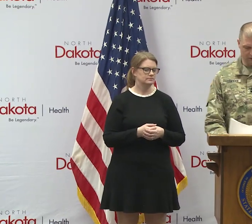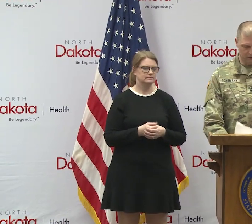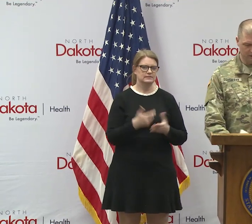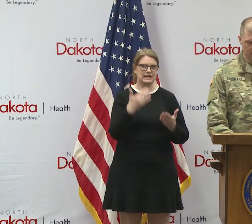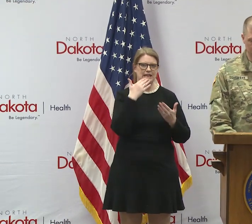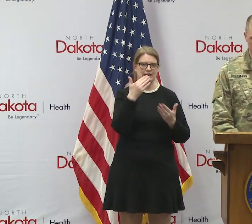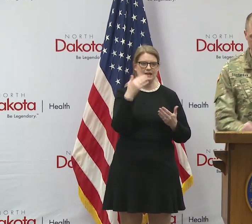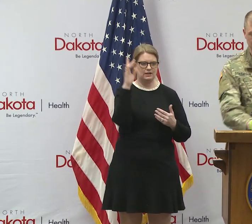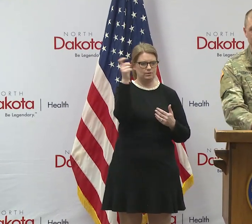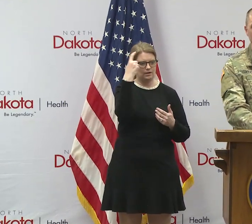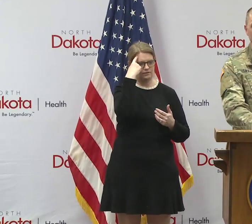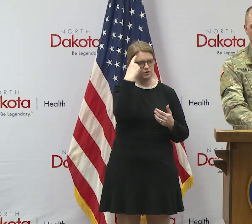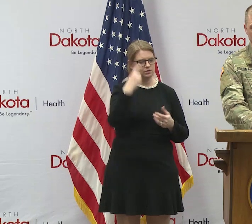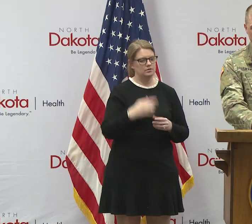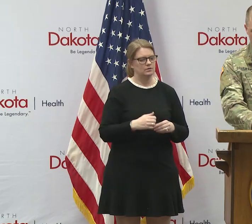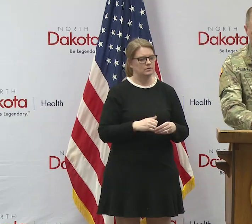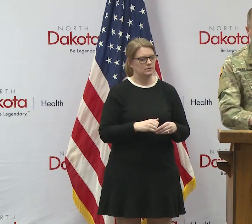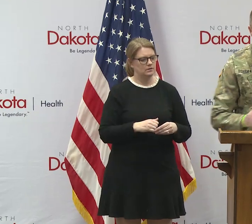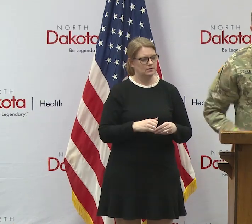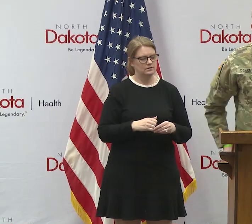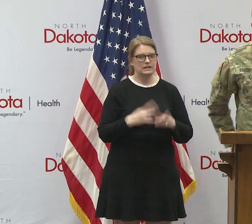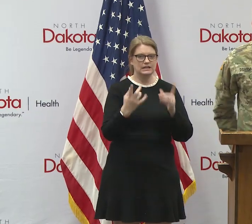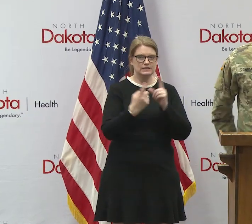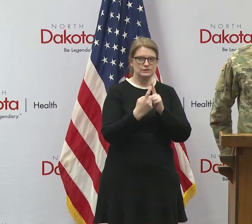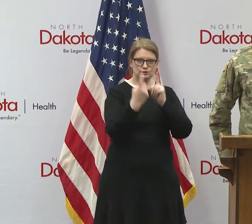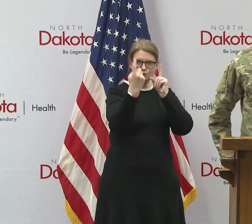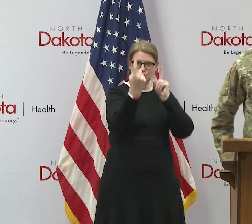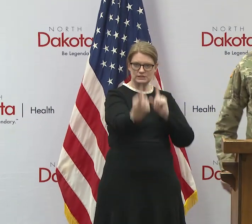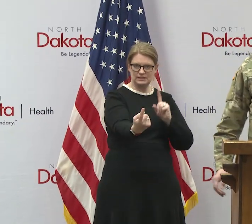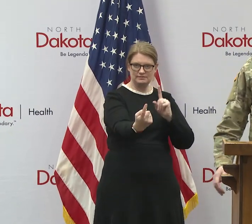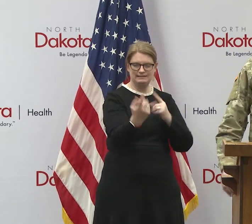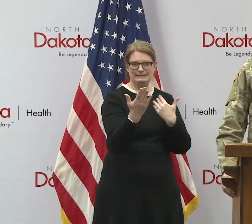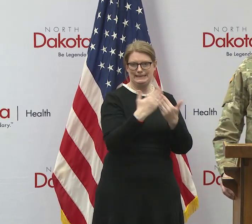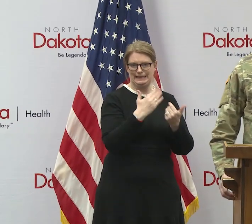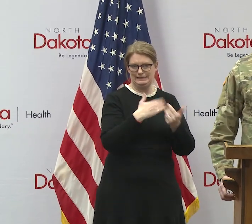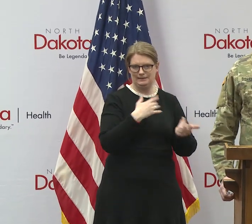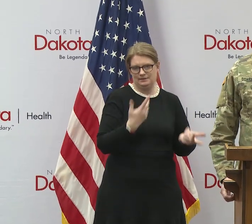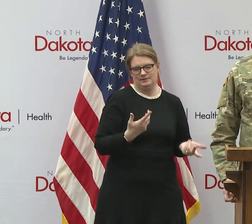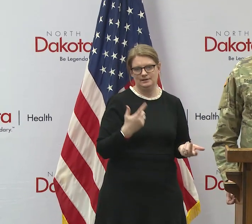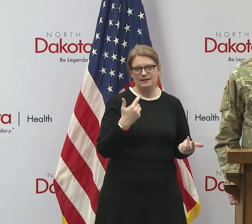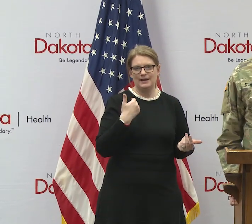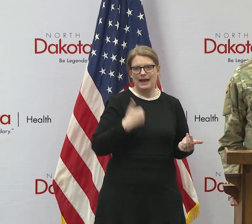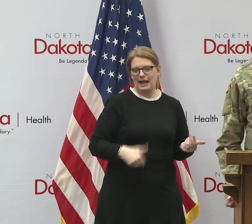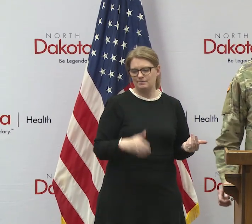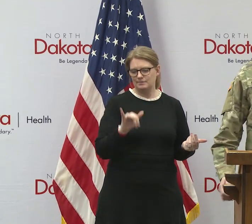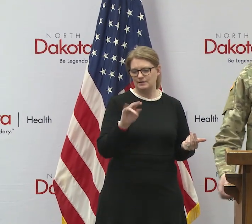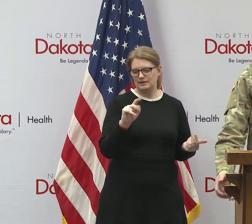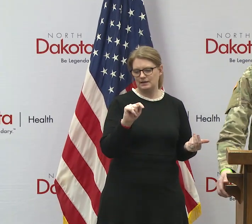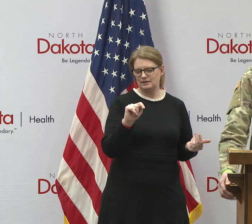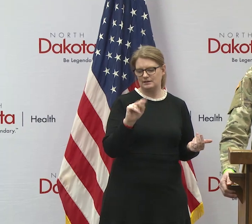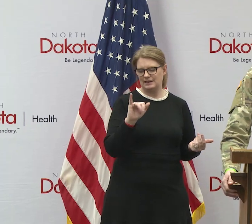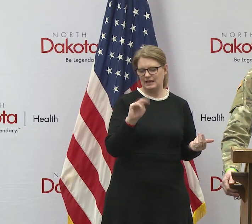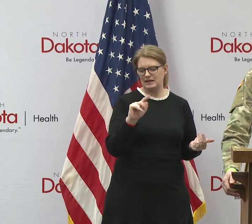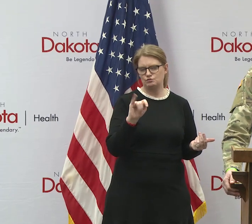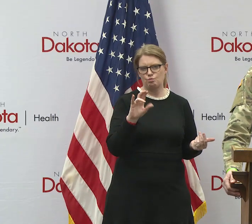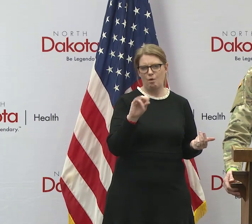Thank you, Governor. Social distancing comes easy for me. I'm an introvert with very few friends.